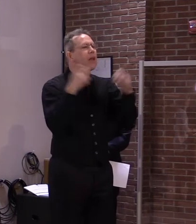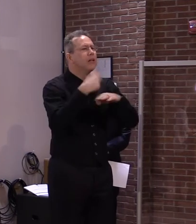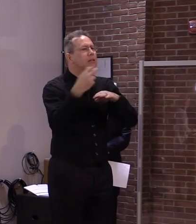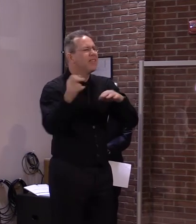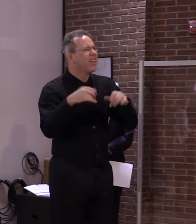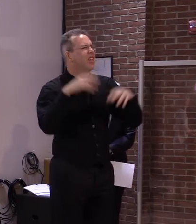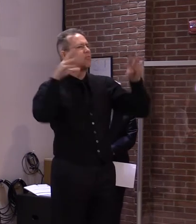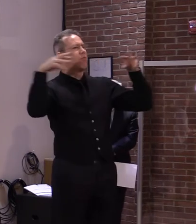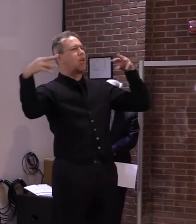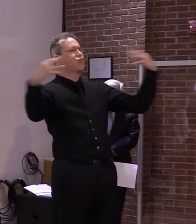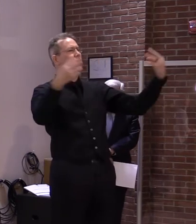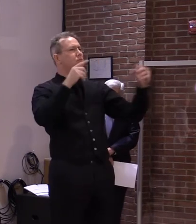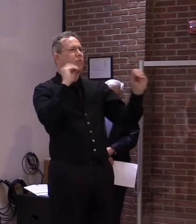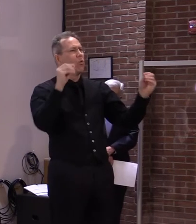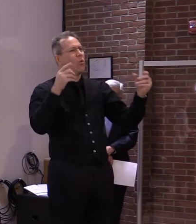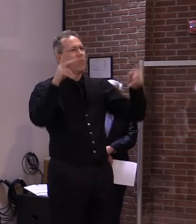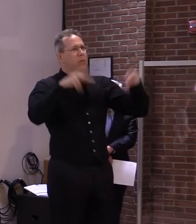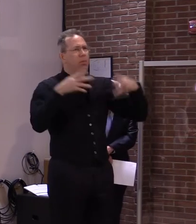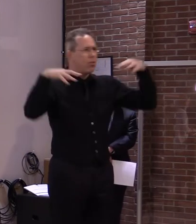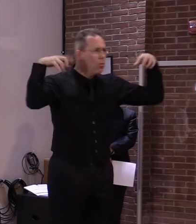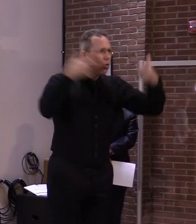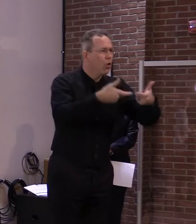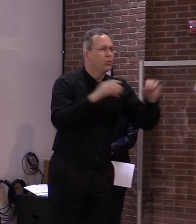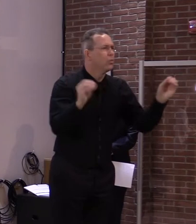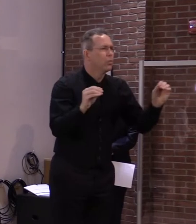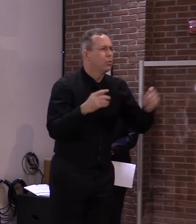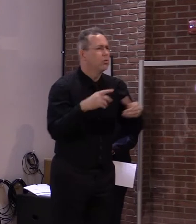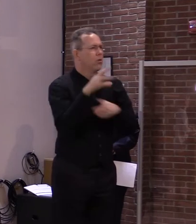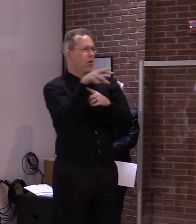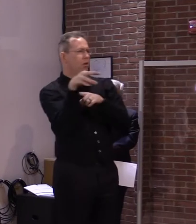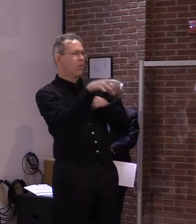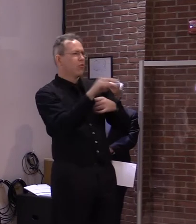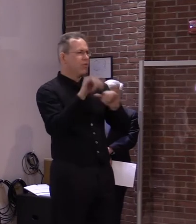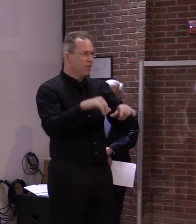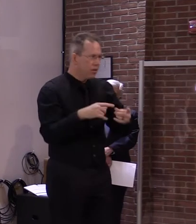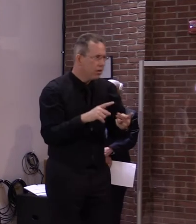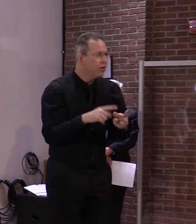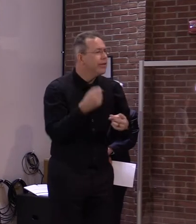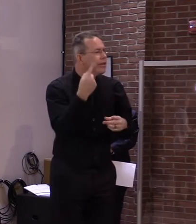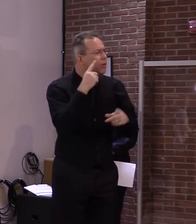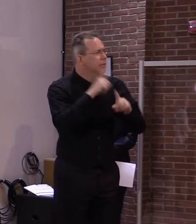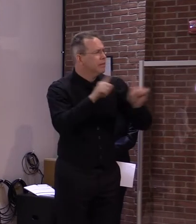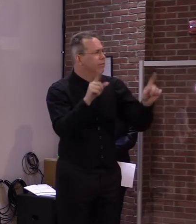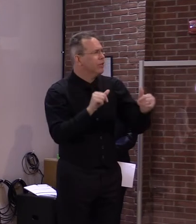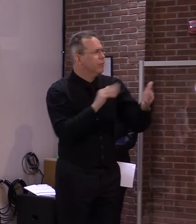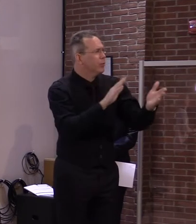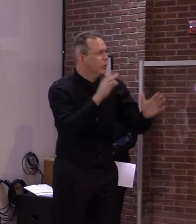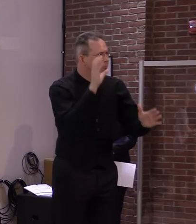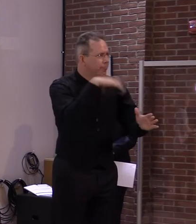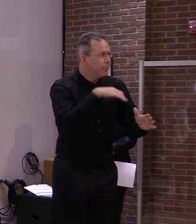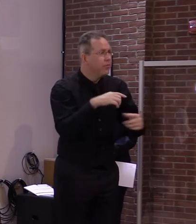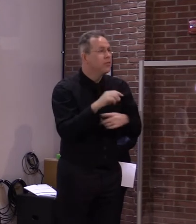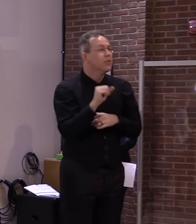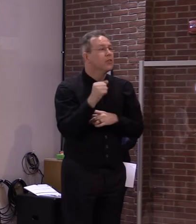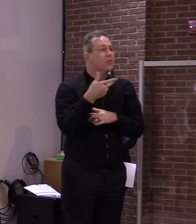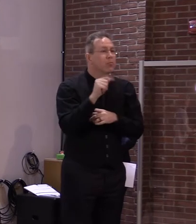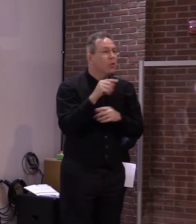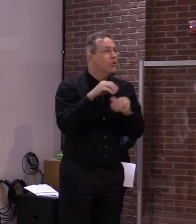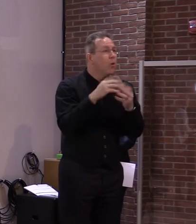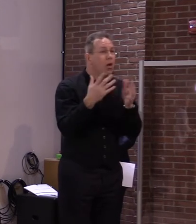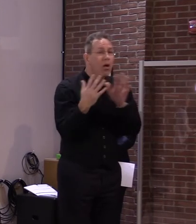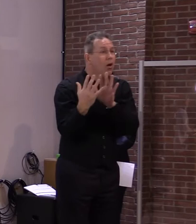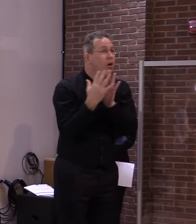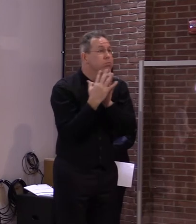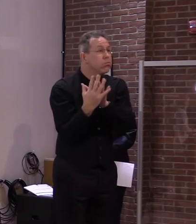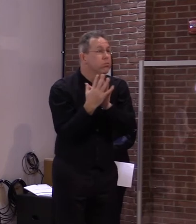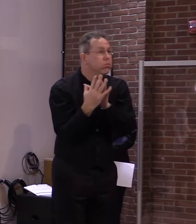winter teams engaged in indoor sports that involve close proximity or moderate contact will be limited to no more than